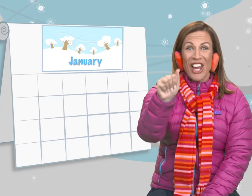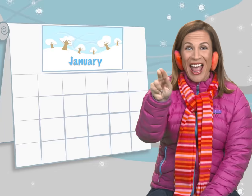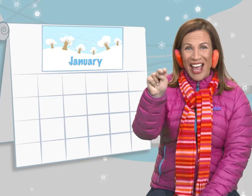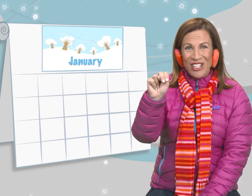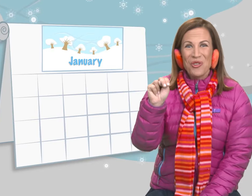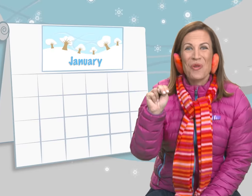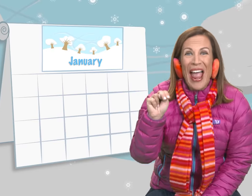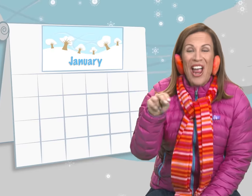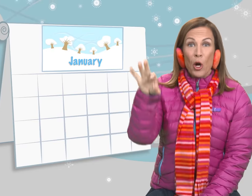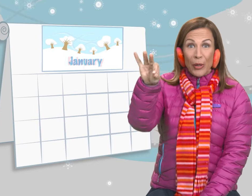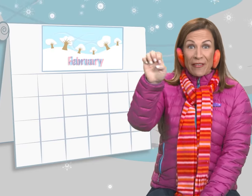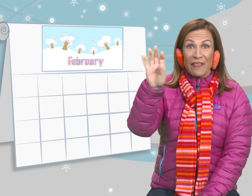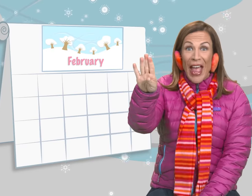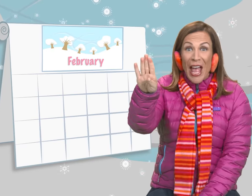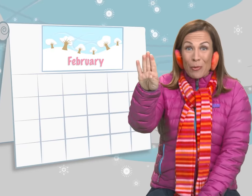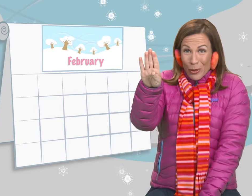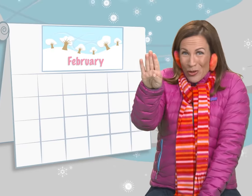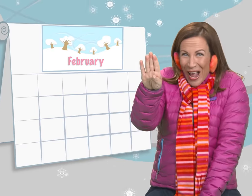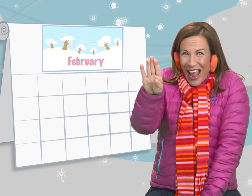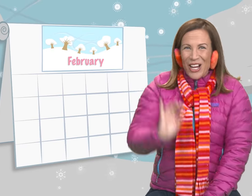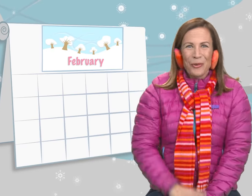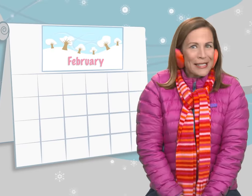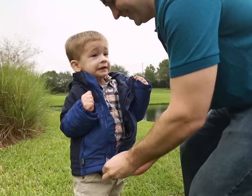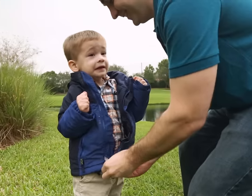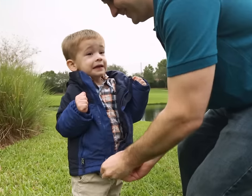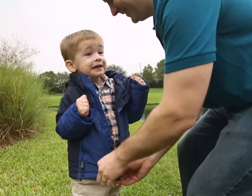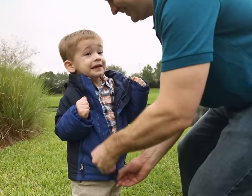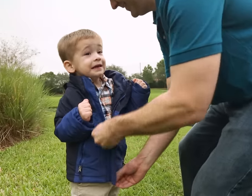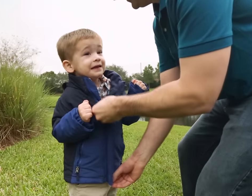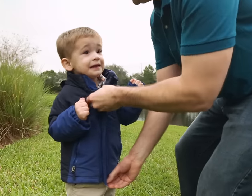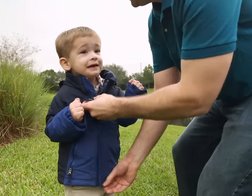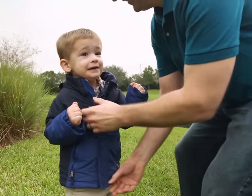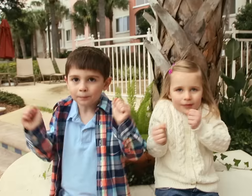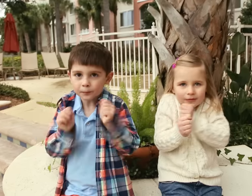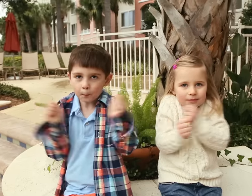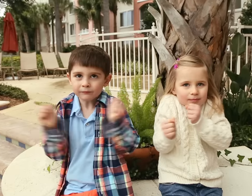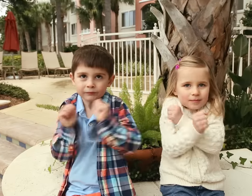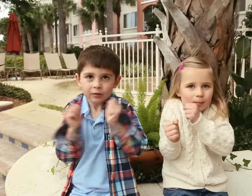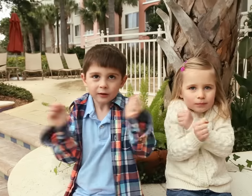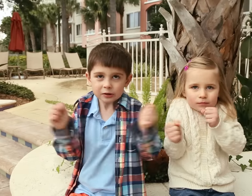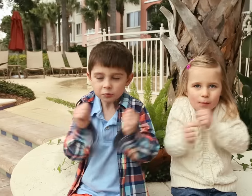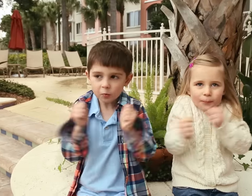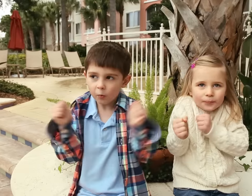January, February, still cold, so cold.